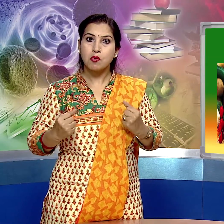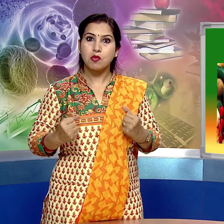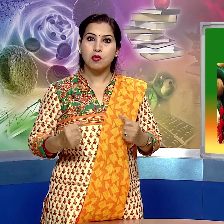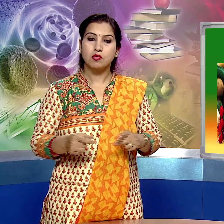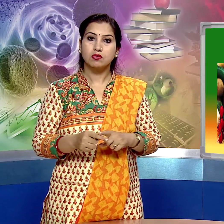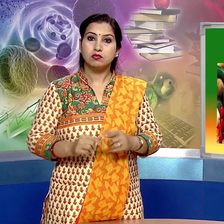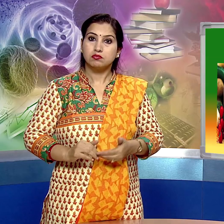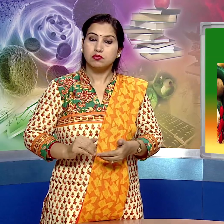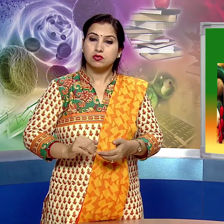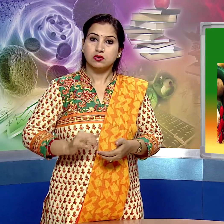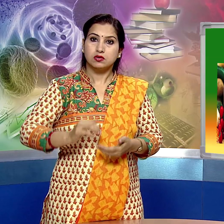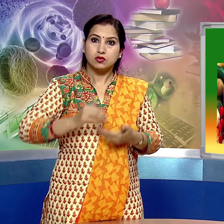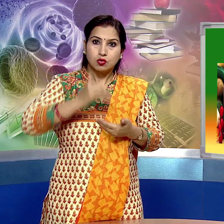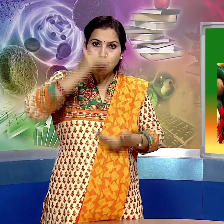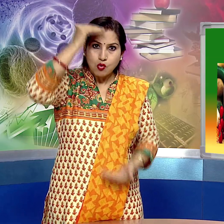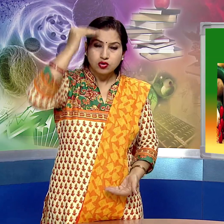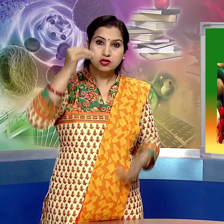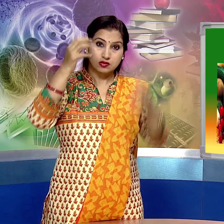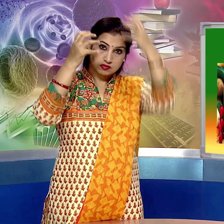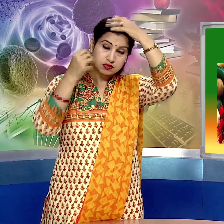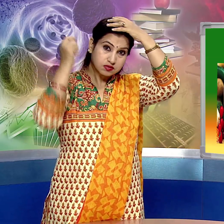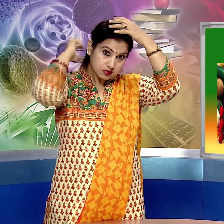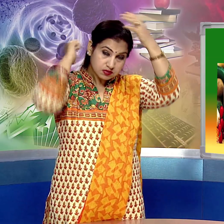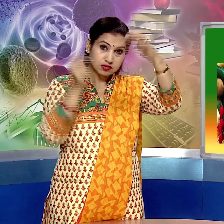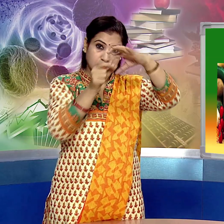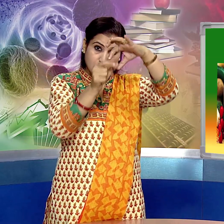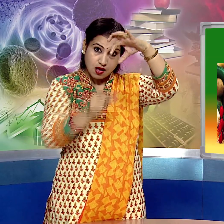helps in growth and functioning of the nervous system.